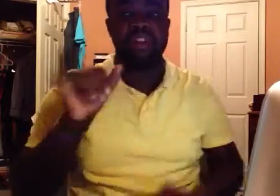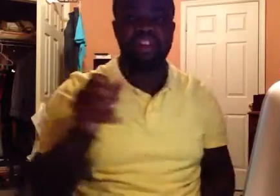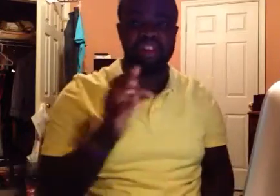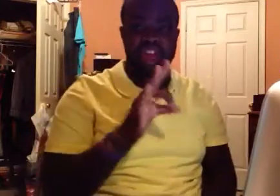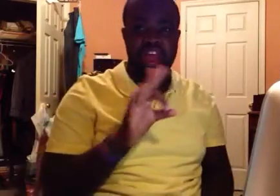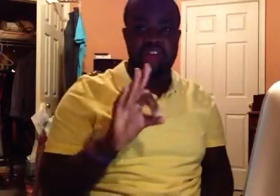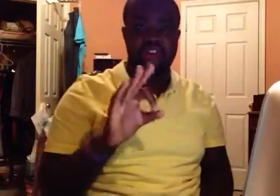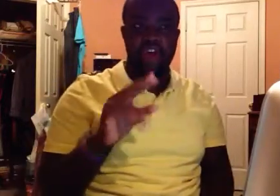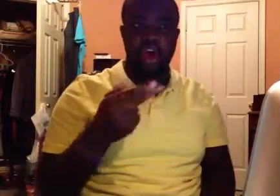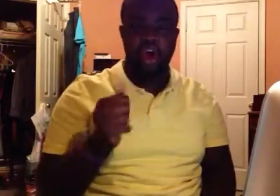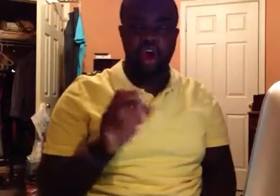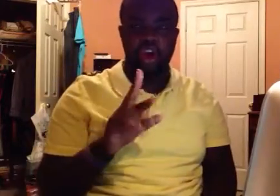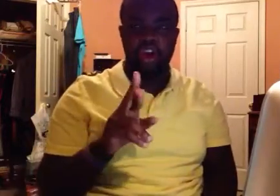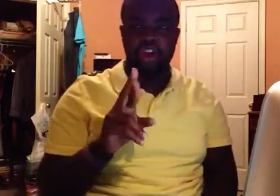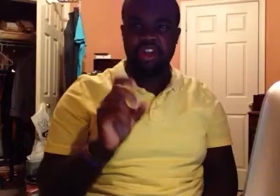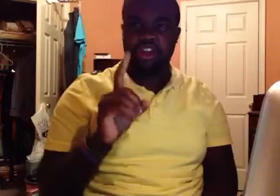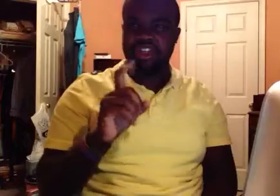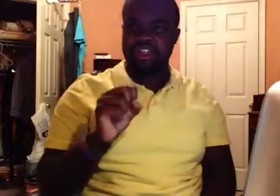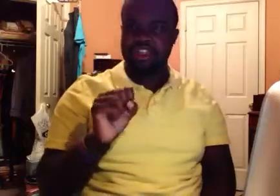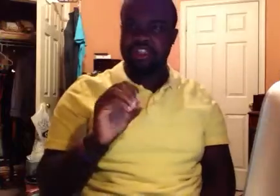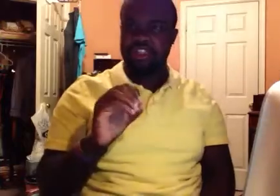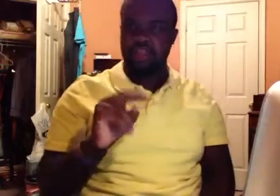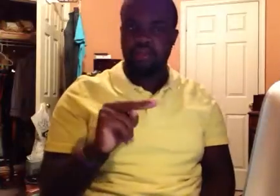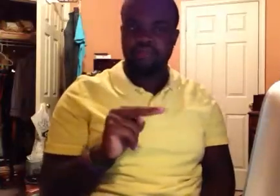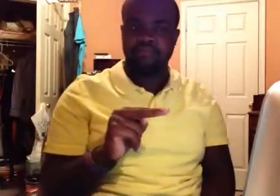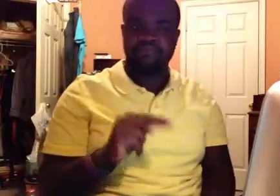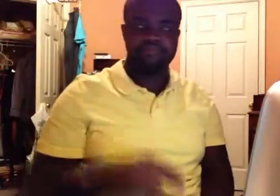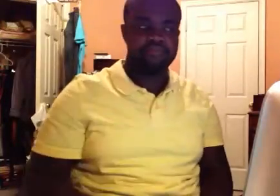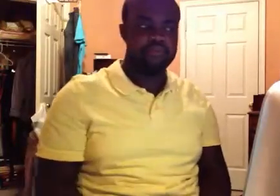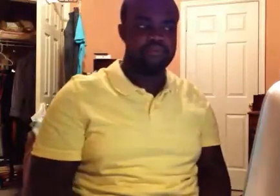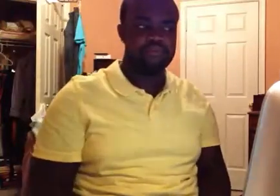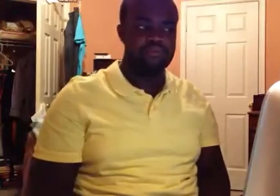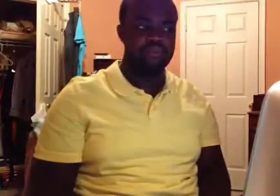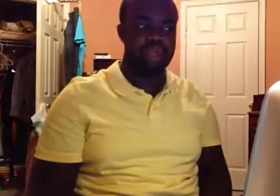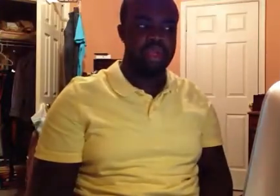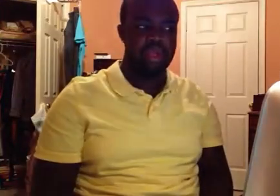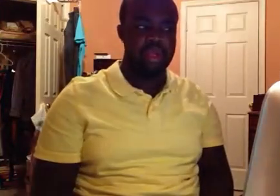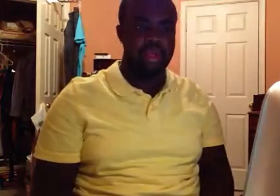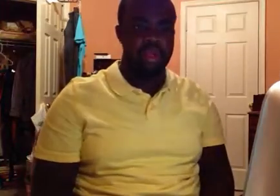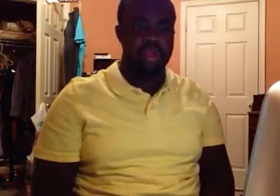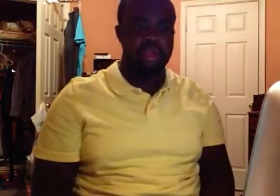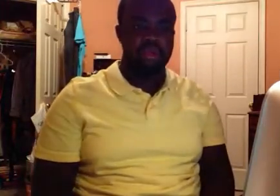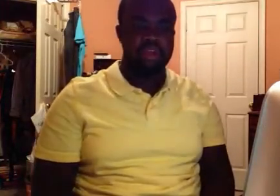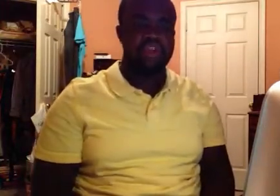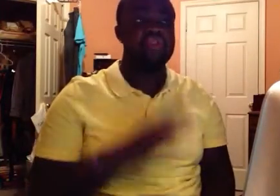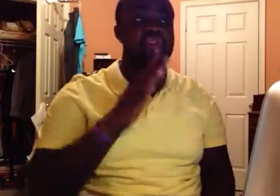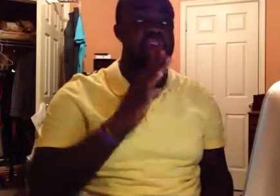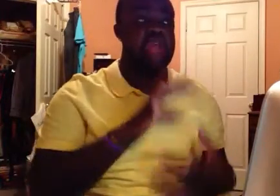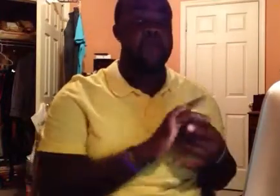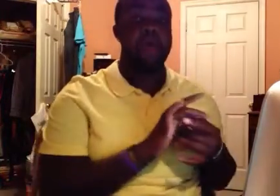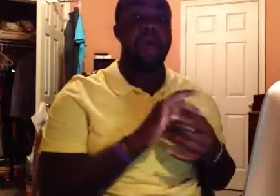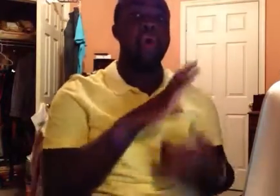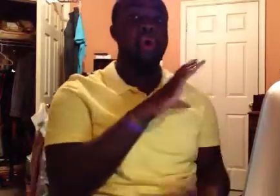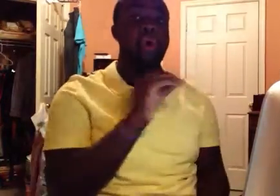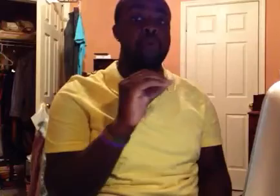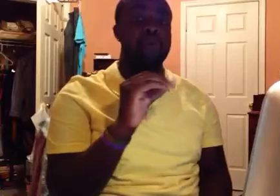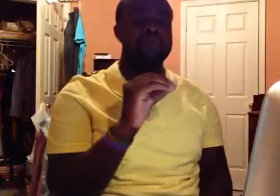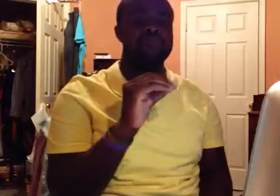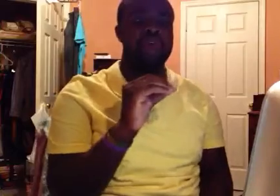in corporate America today, probably the largest single expense that any business has is its payroll. So I thought that it might be interesting to kind of talk a little